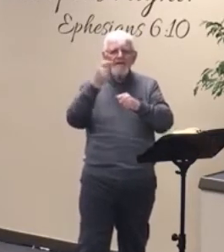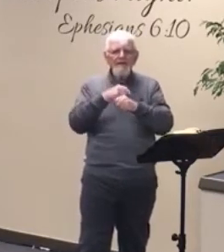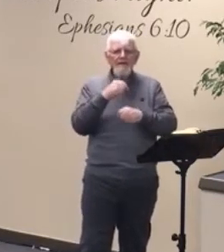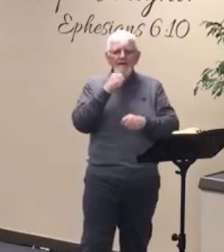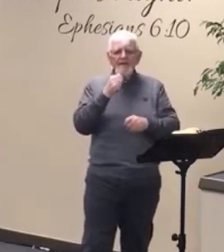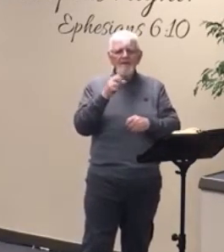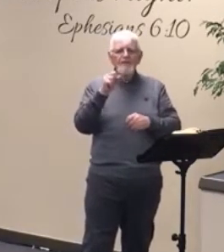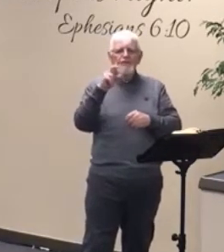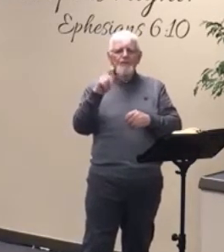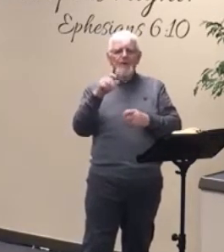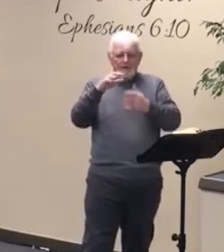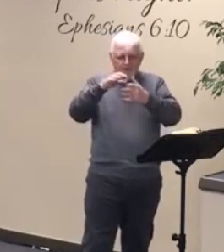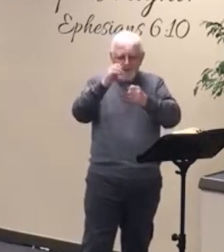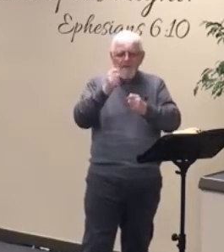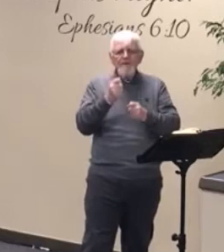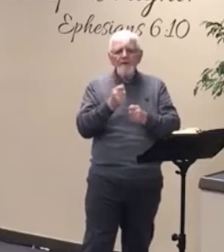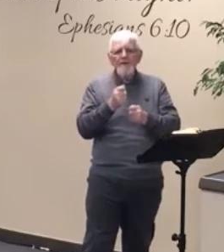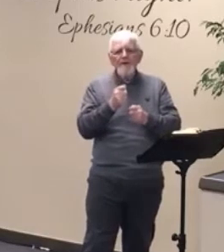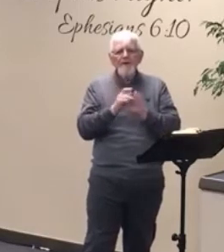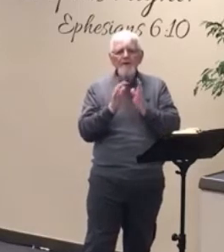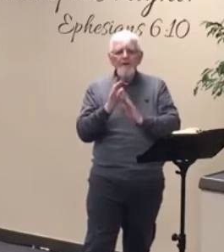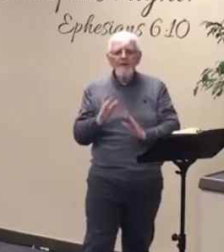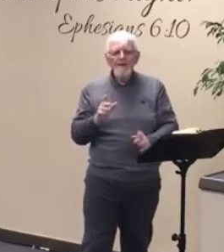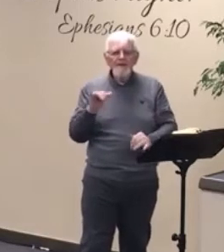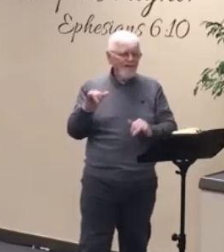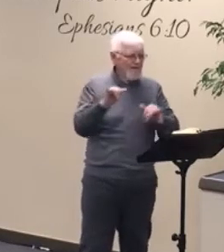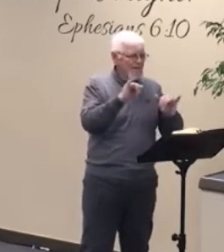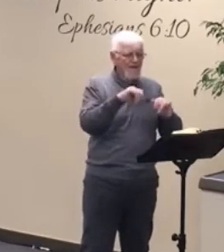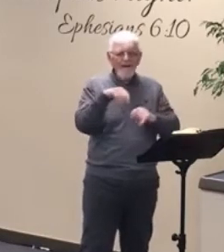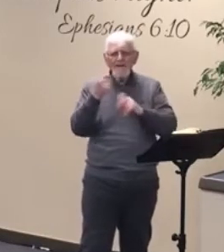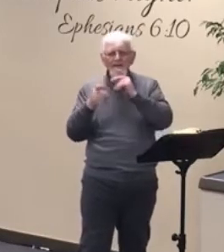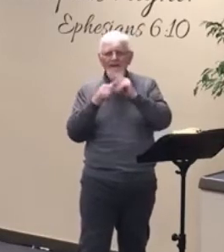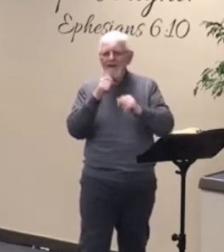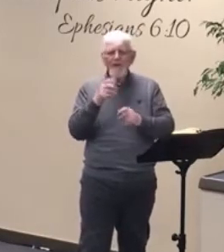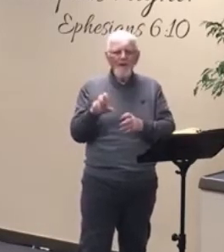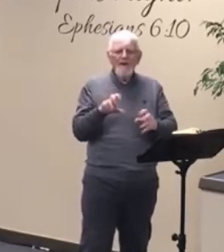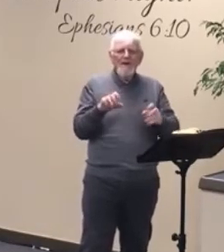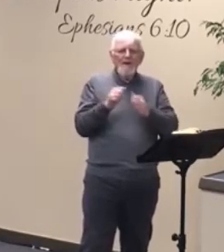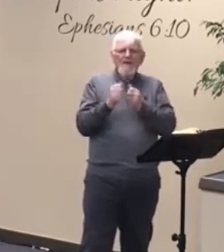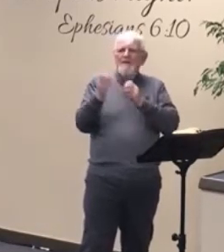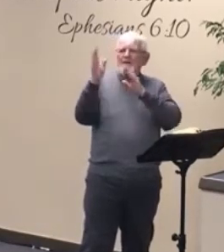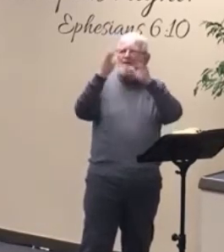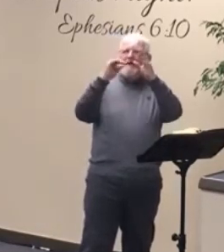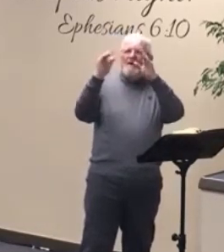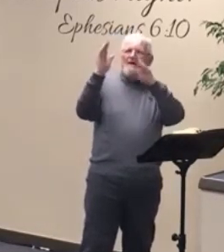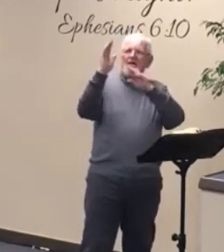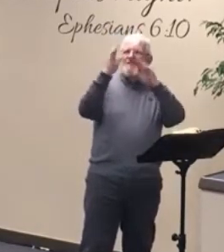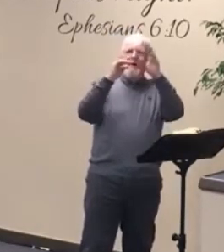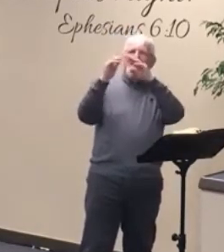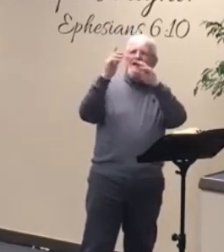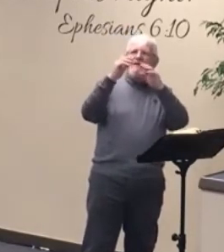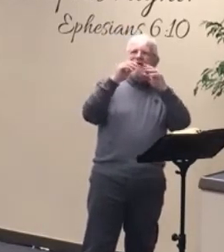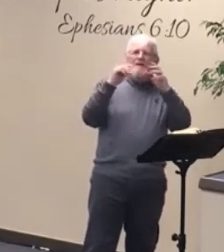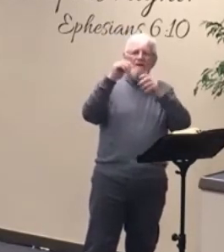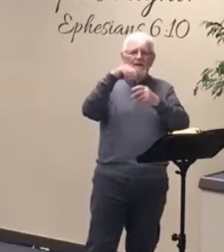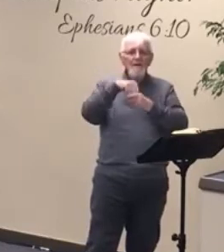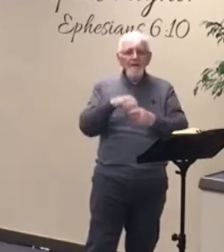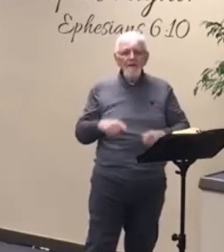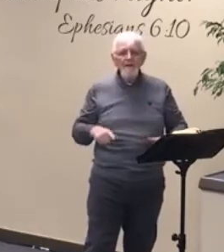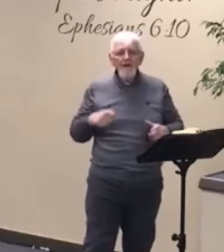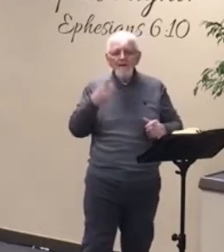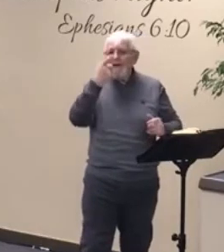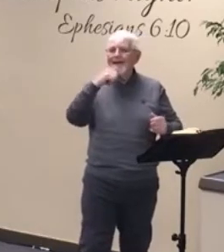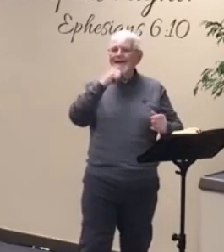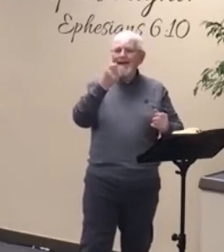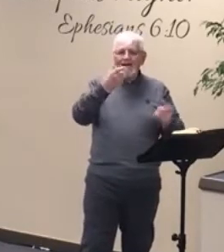Christian. I'm just like anybody else. I don't want to deal with problems. And God puts problems in your life because you won't turn to